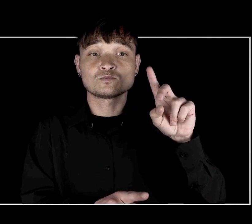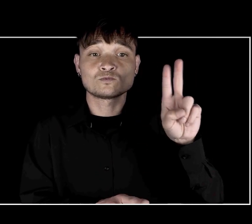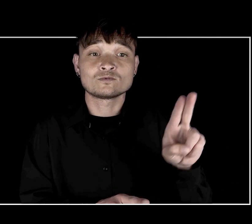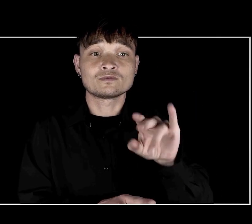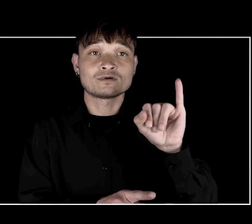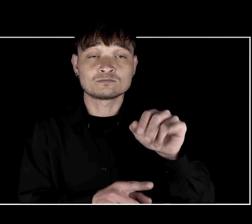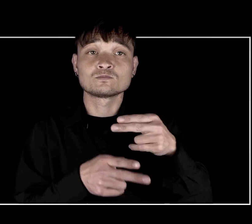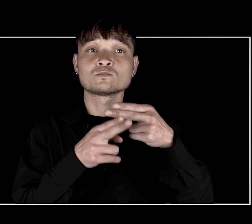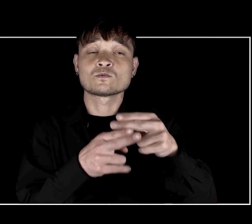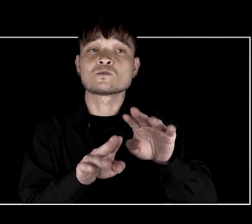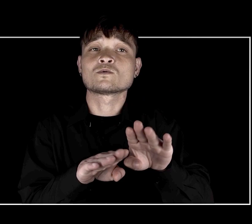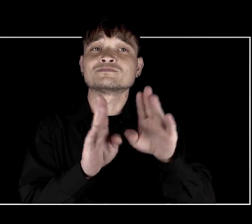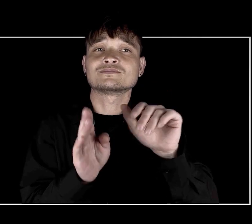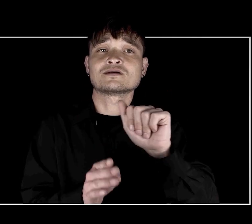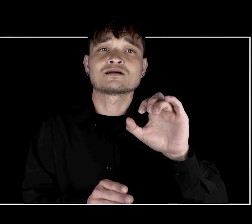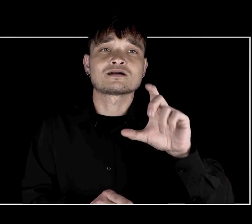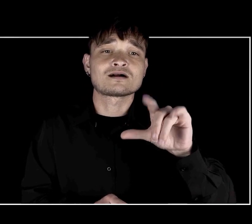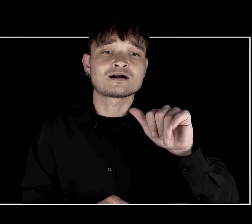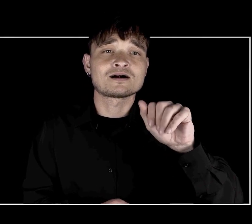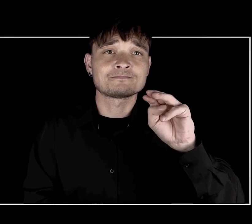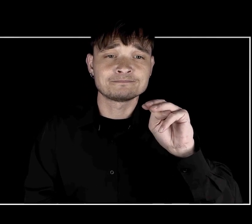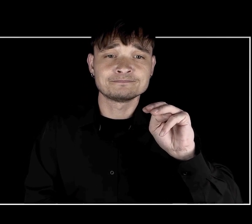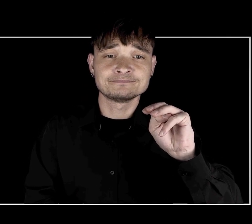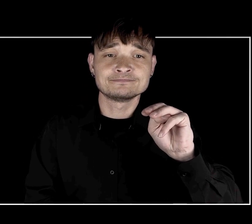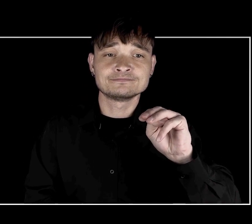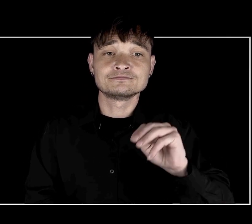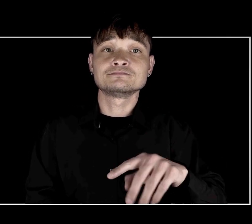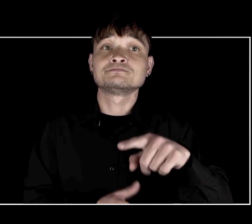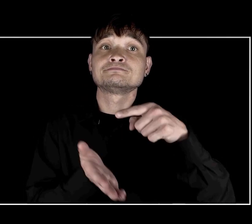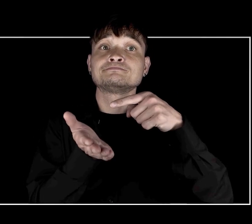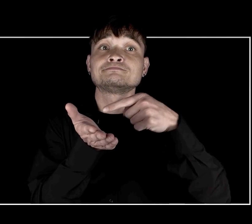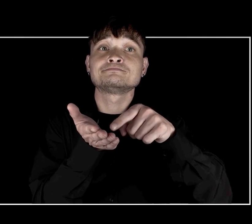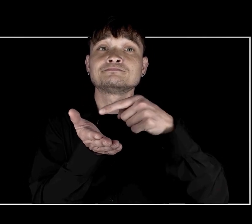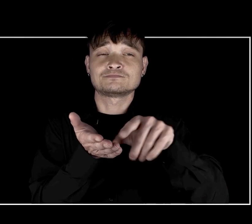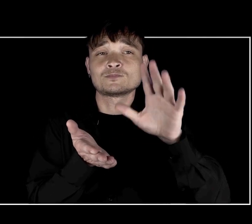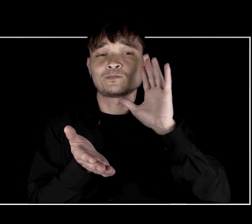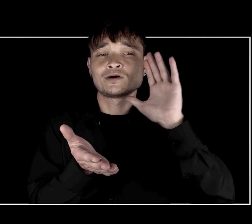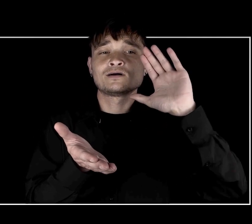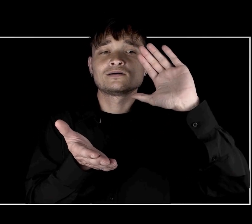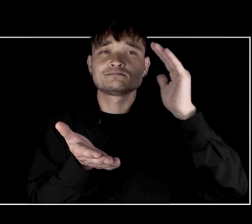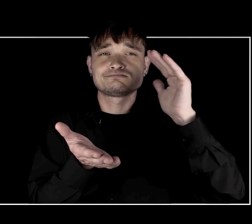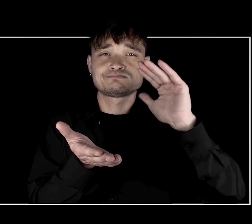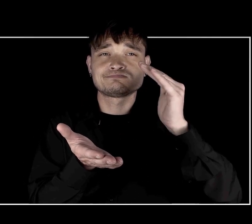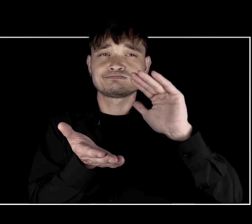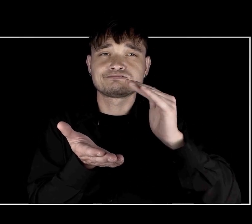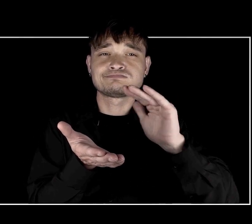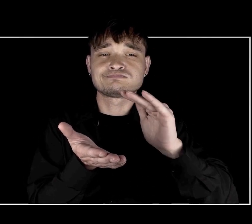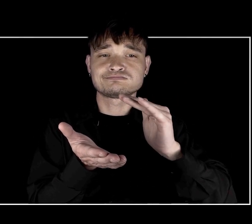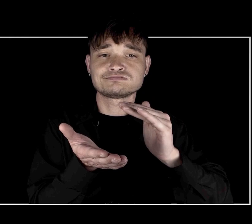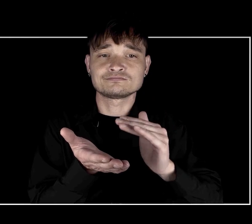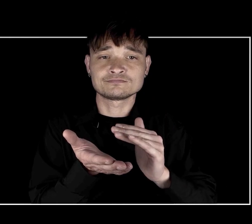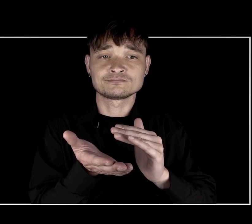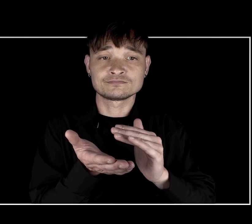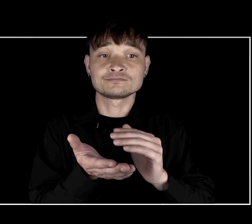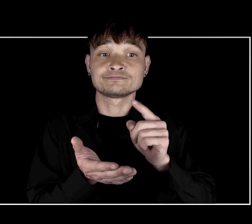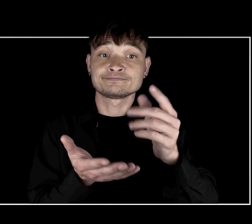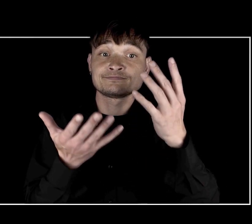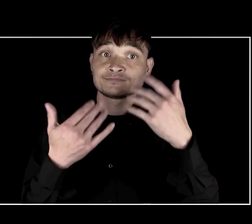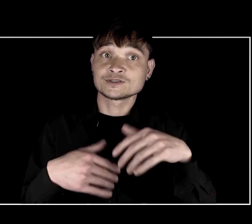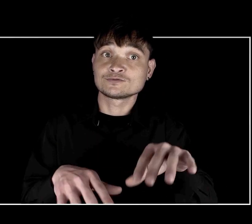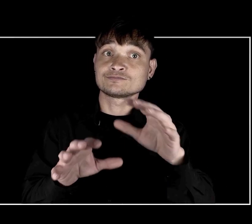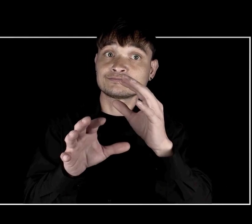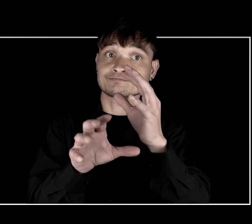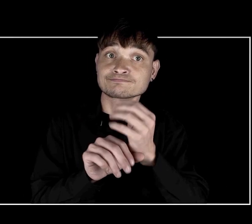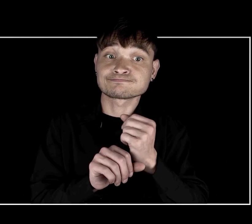is called opening a claim. Payments will reduce your available balance. If you have already received